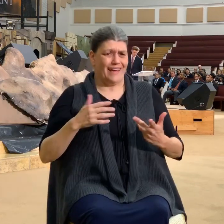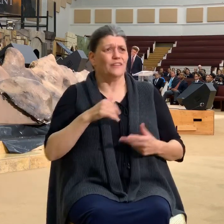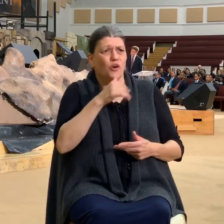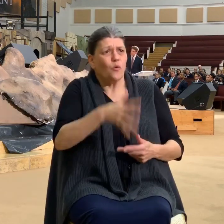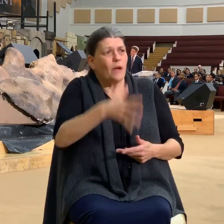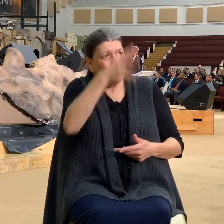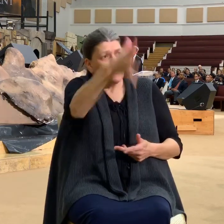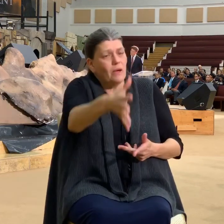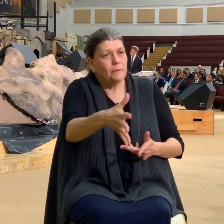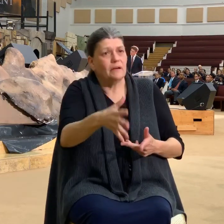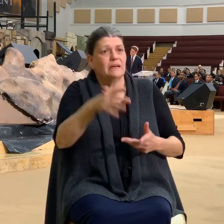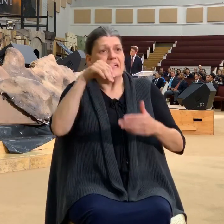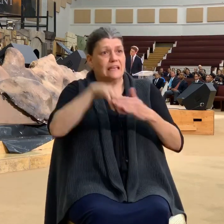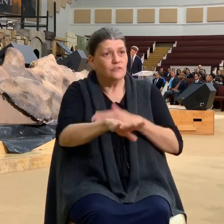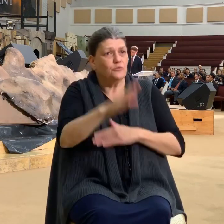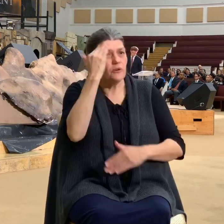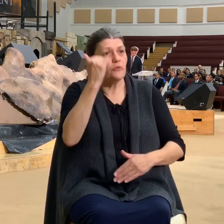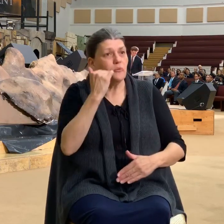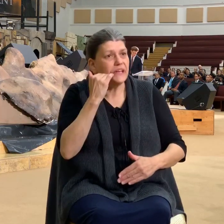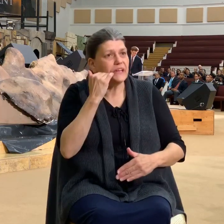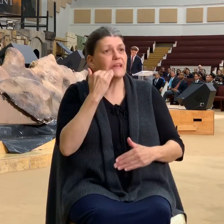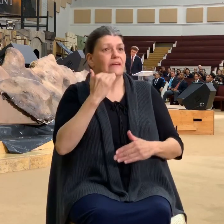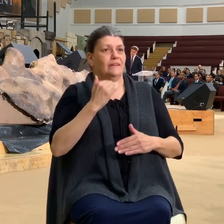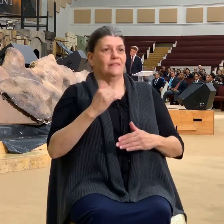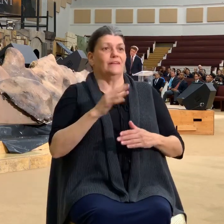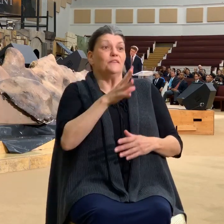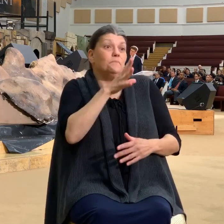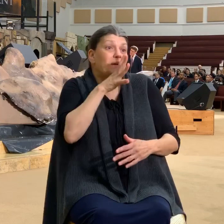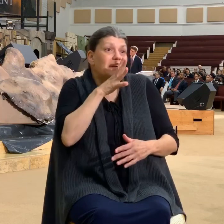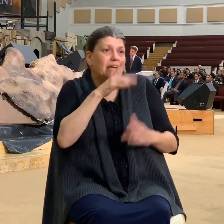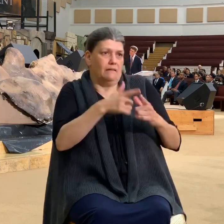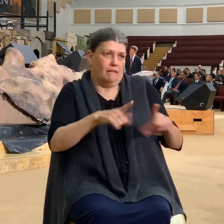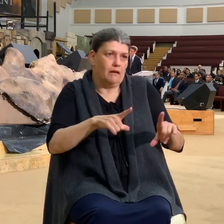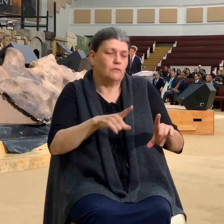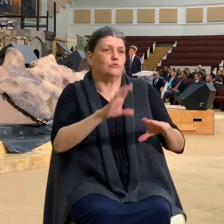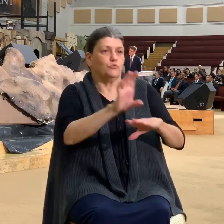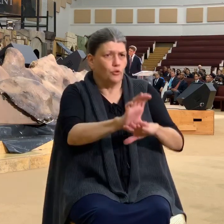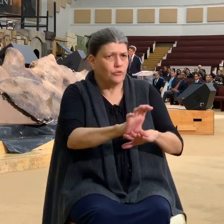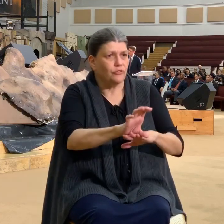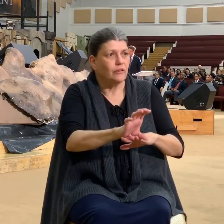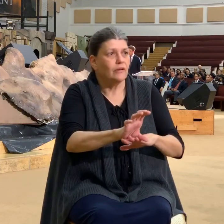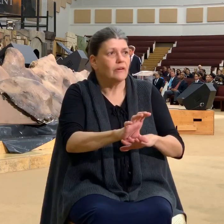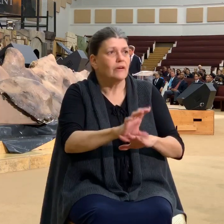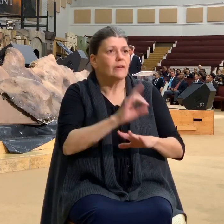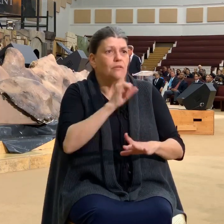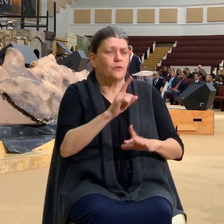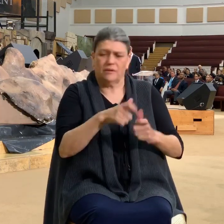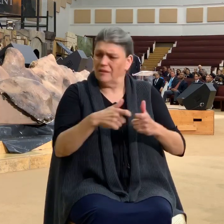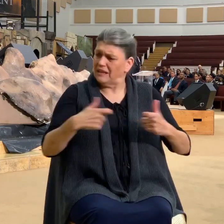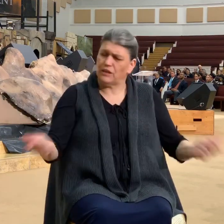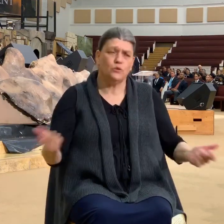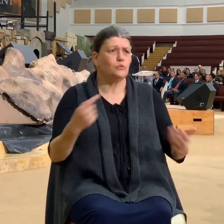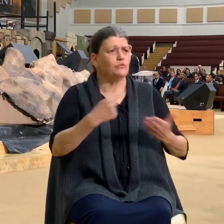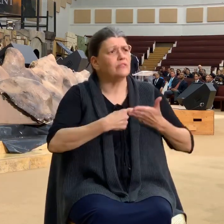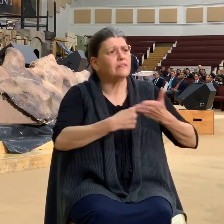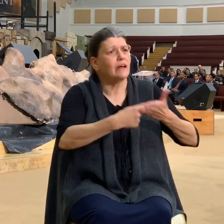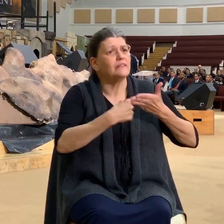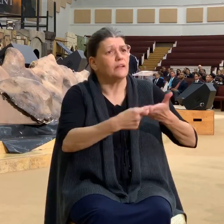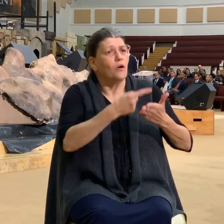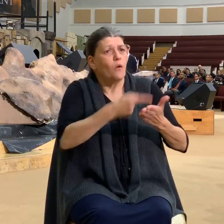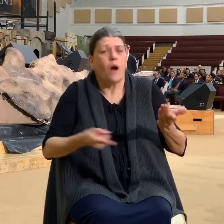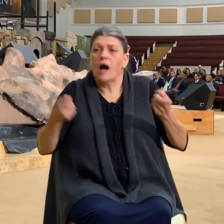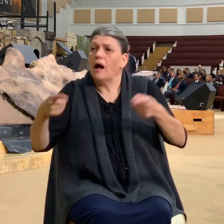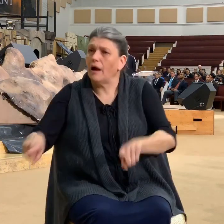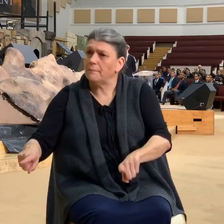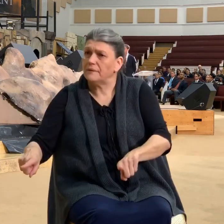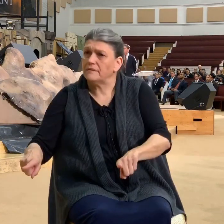they have now become Americanized or anglicized, depending on what the culture is. And this has been a big discussion. And what happens is